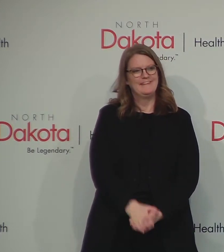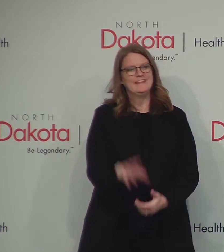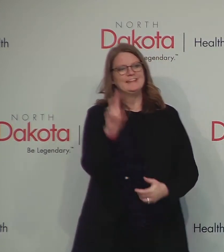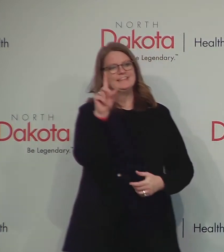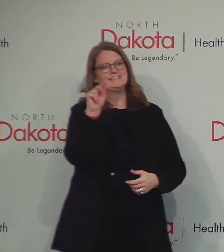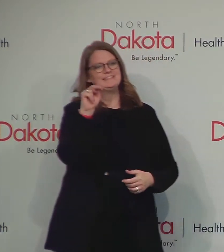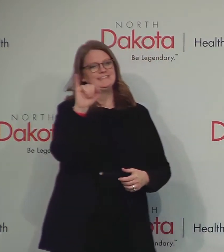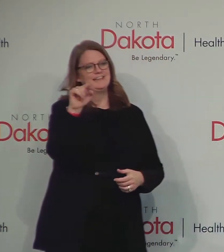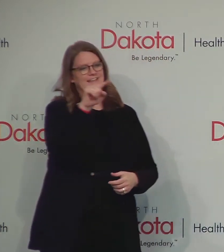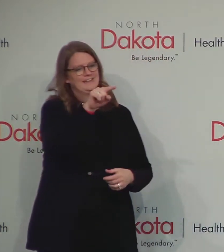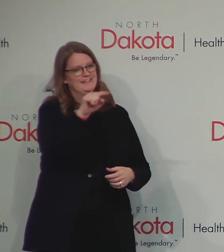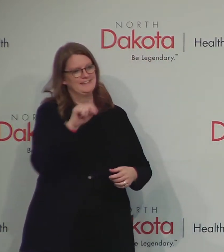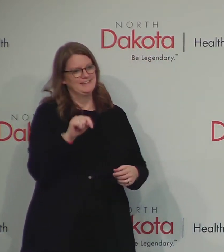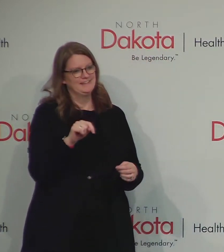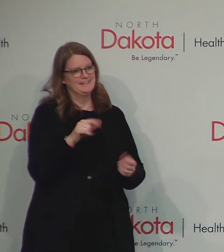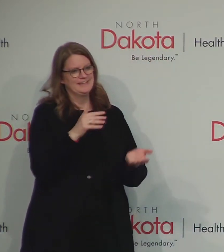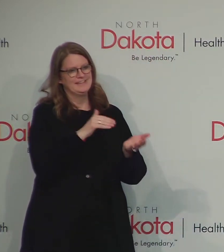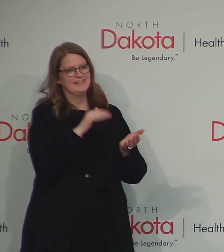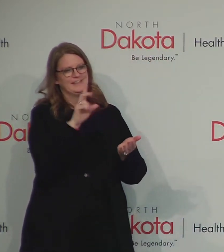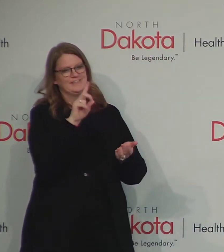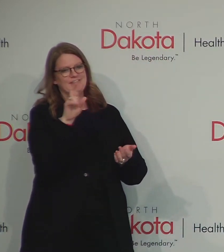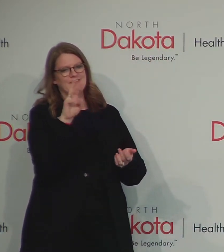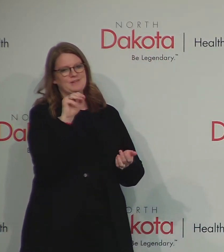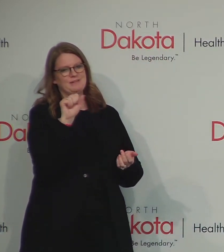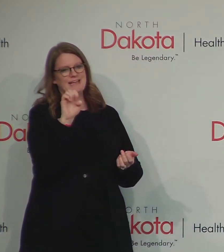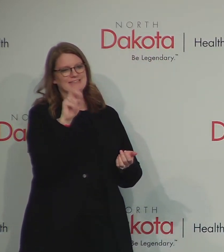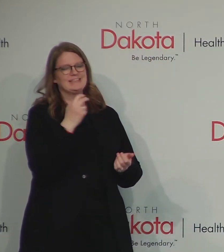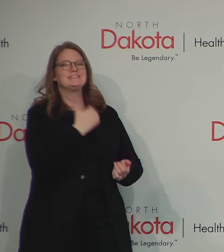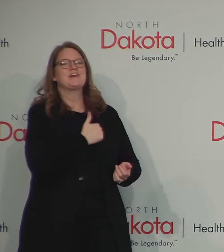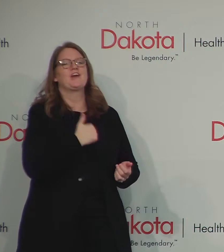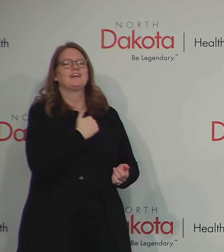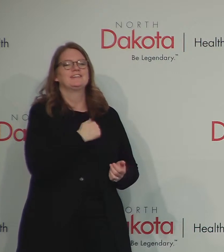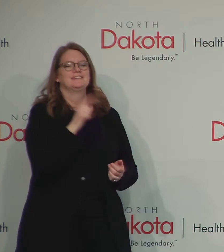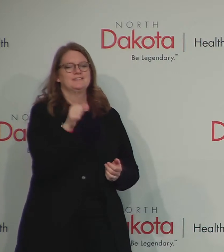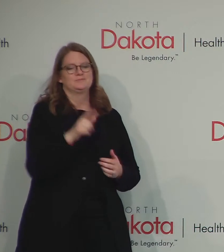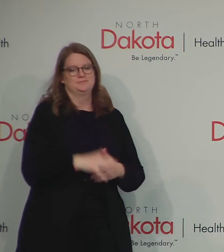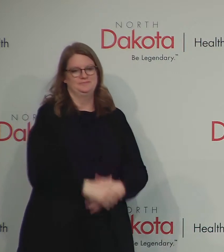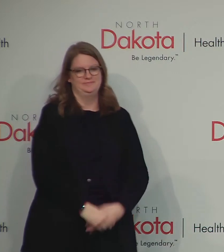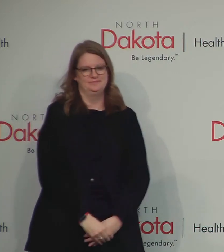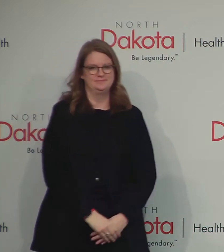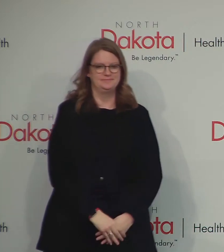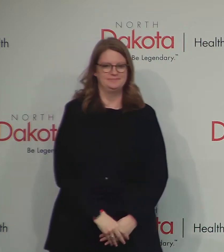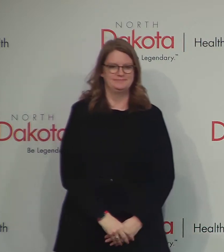Danny's got a question online. Dr. Mason, sorry. Right, here we go.